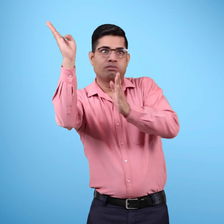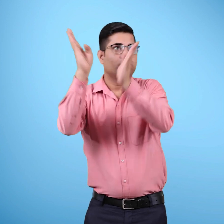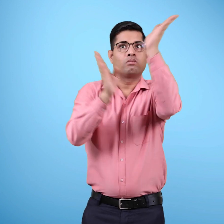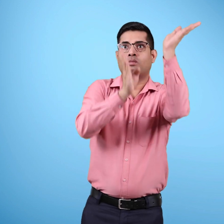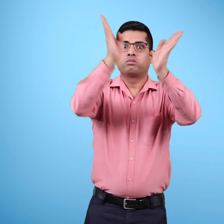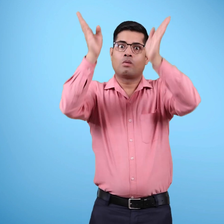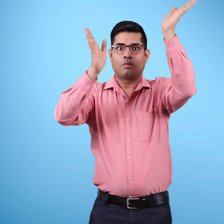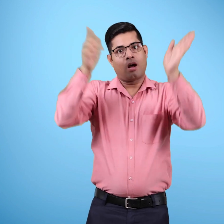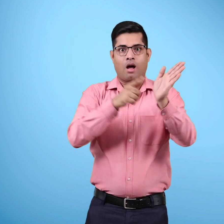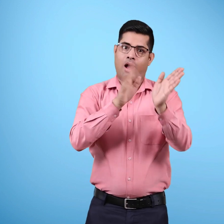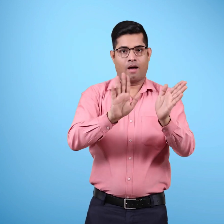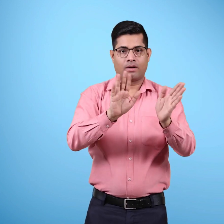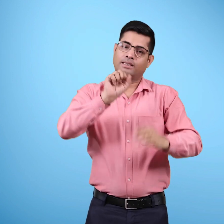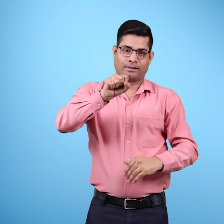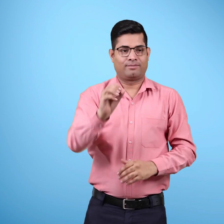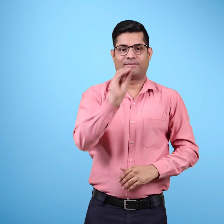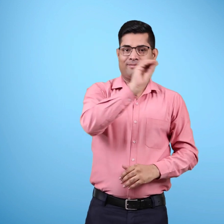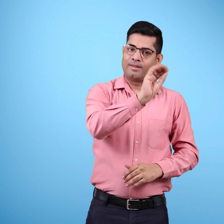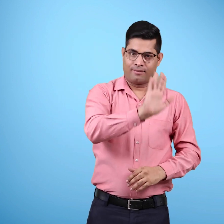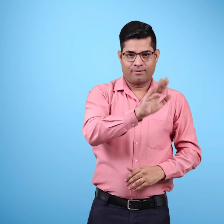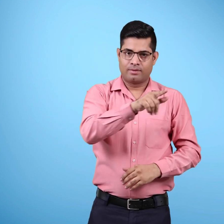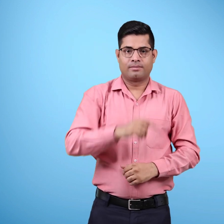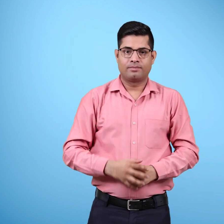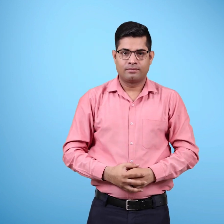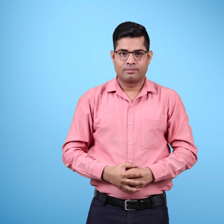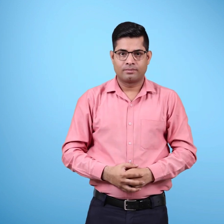Higher up on the stem, yes.